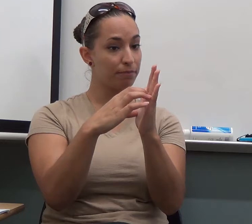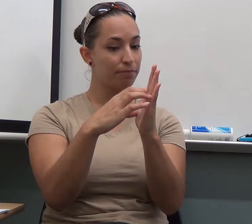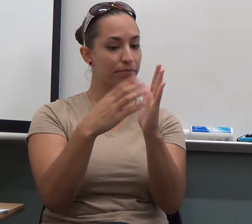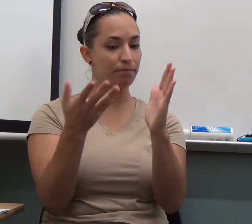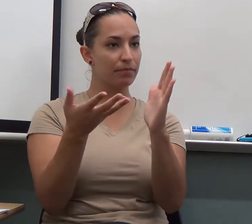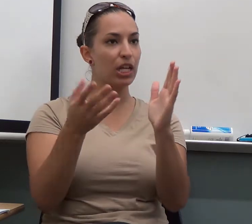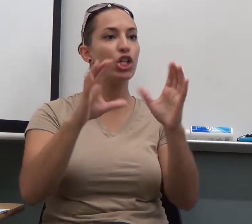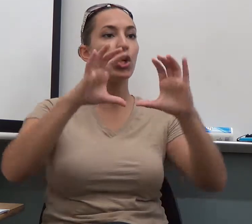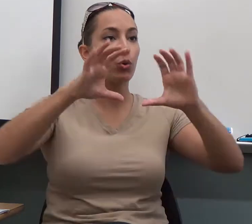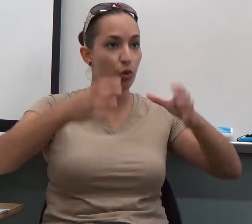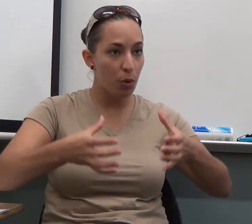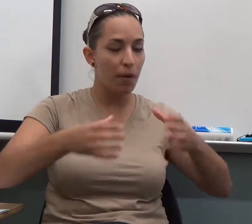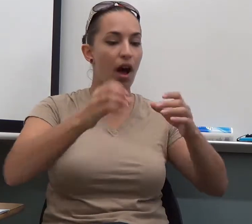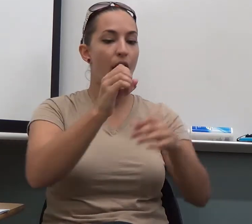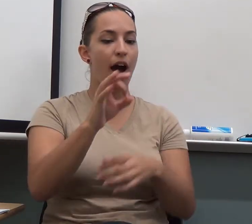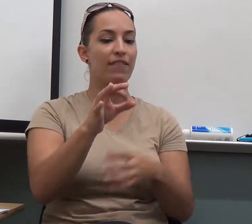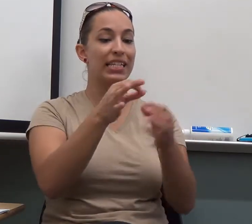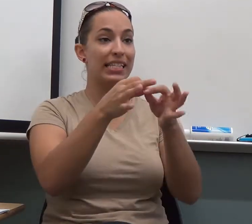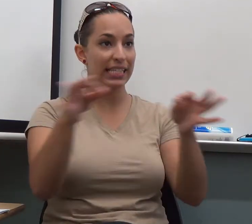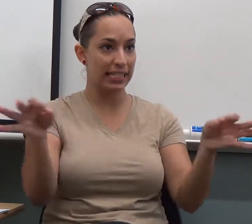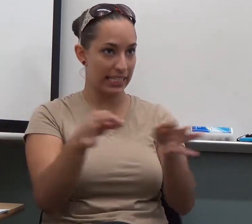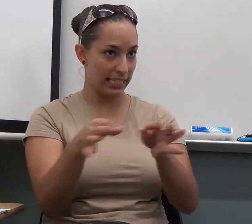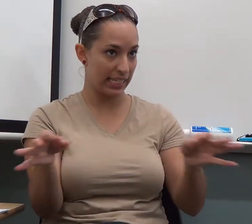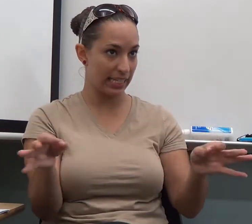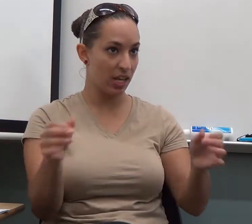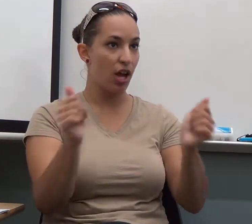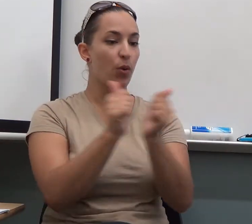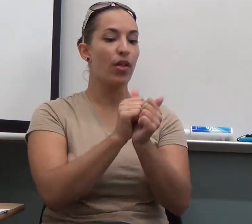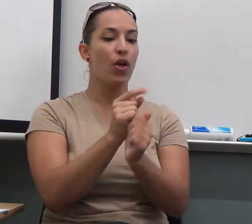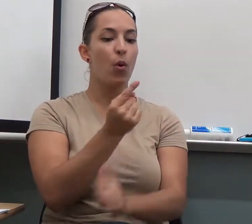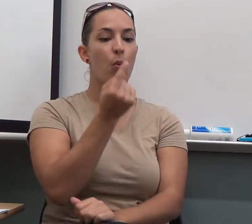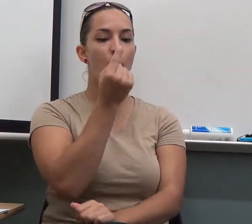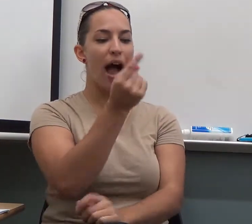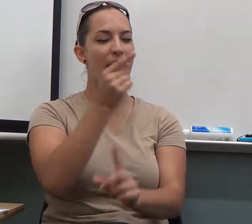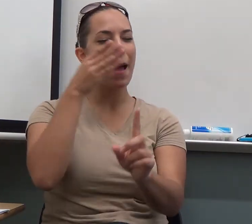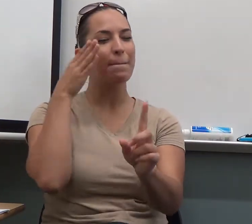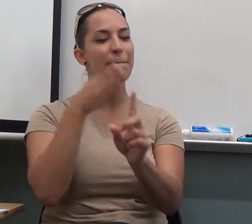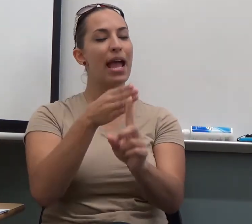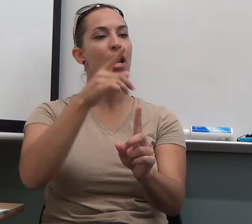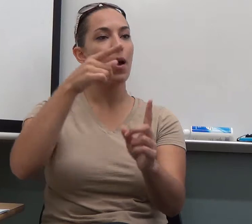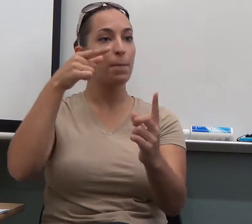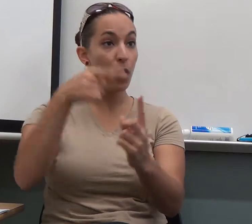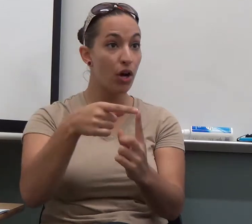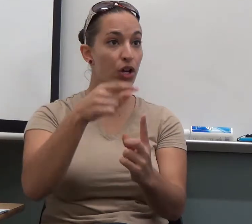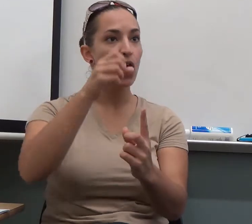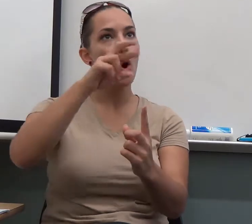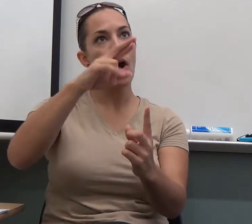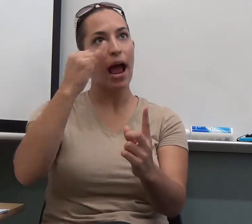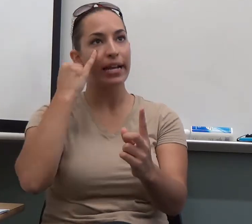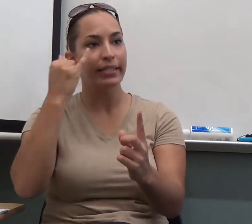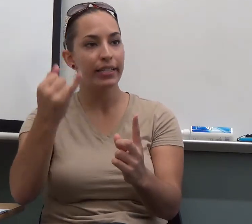write this down. A group of sentences with one main point or idea or central argument.